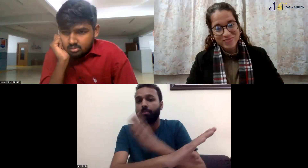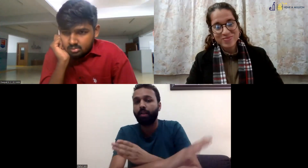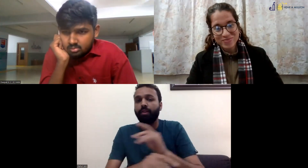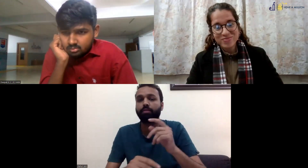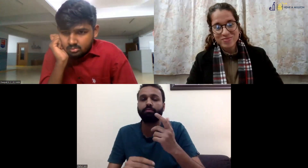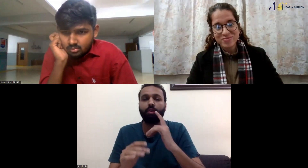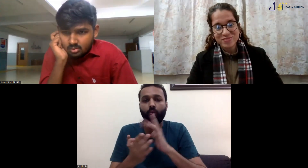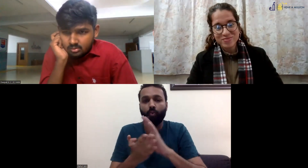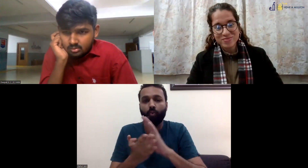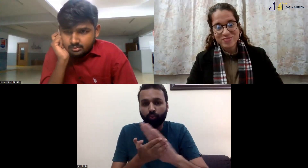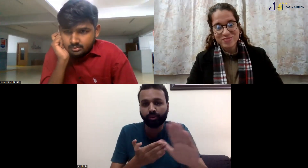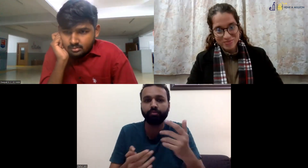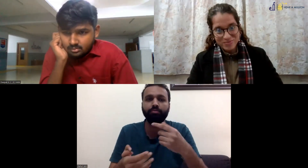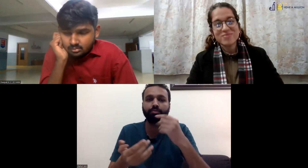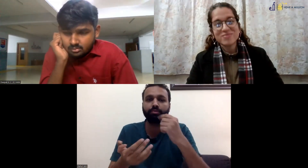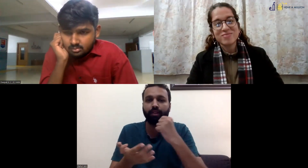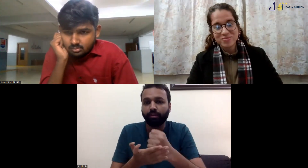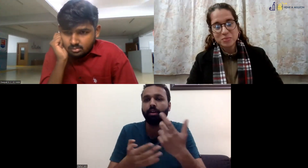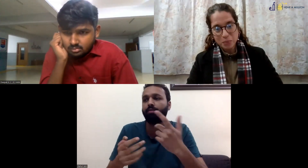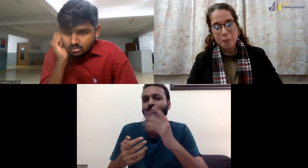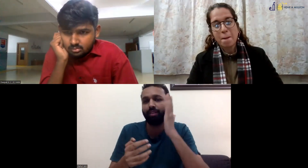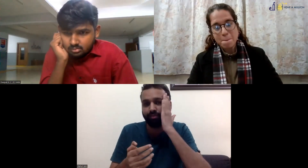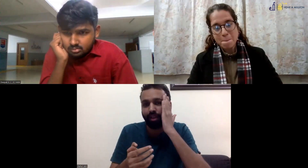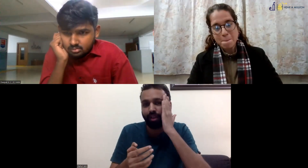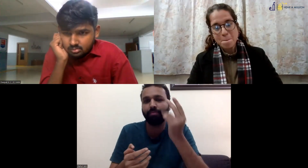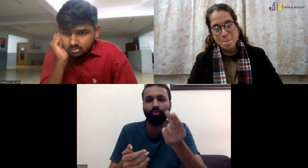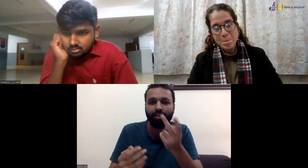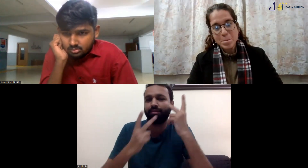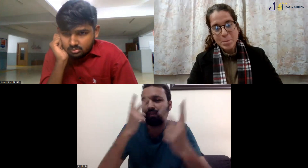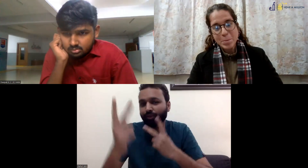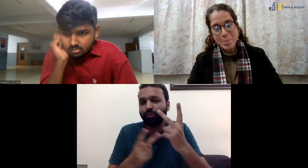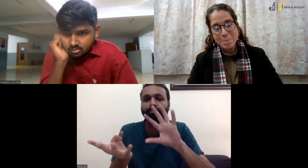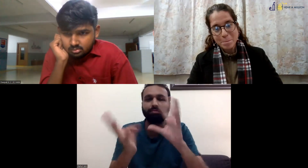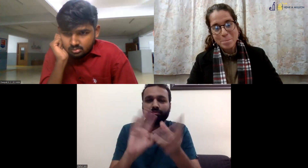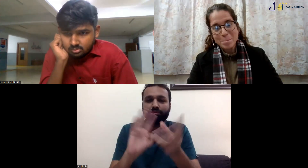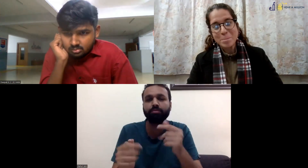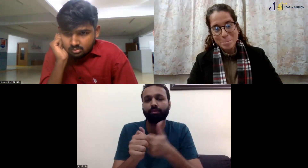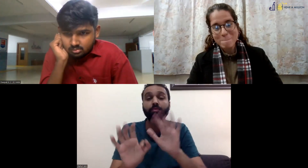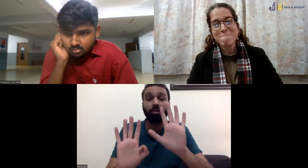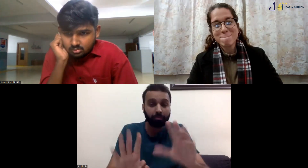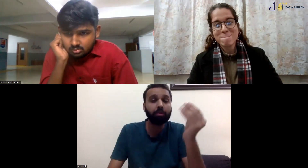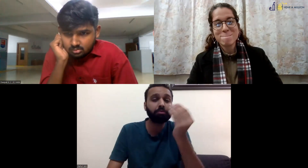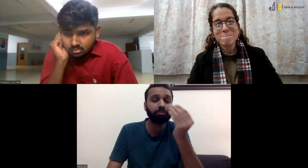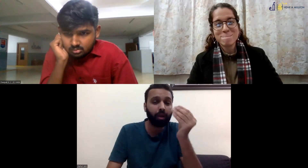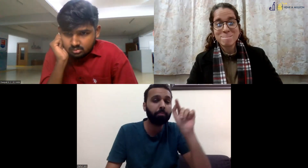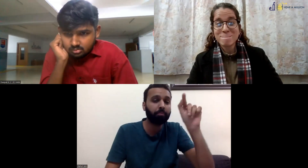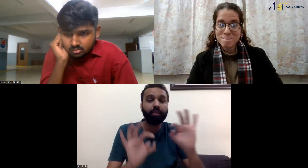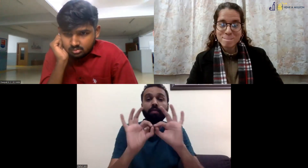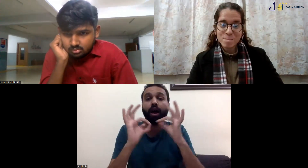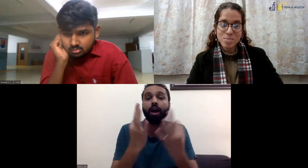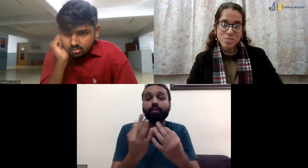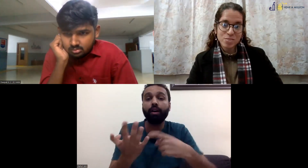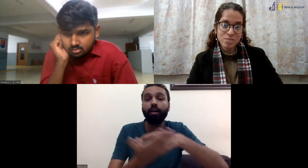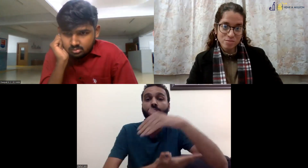there have been many people who have, you know, are staying there without proper documentation. But yeah, you